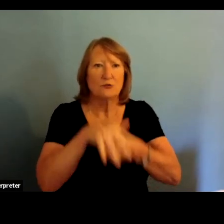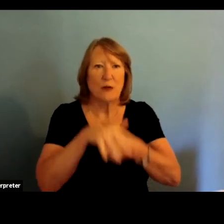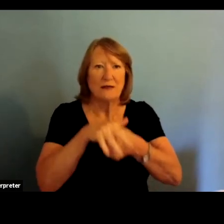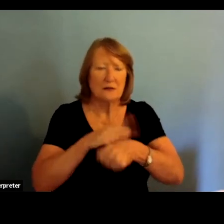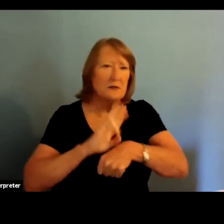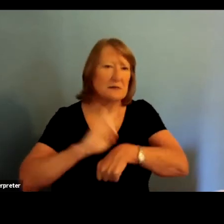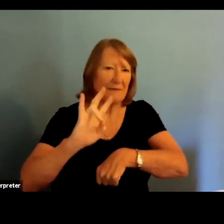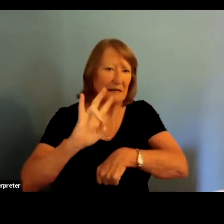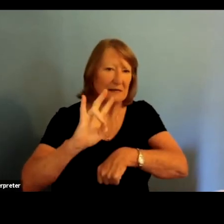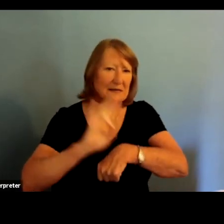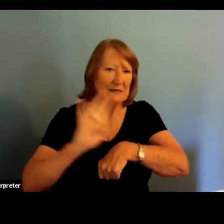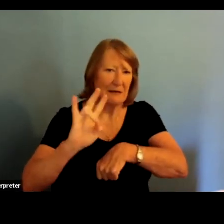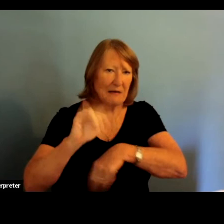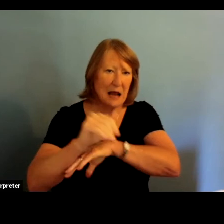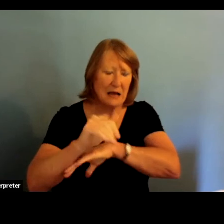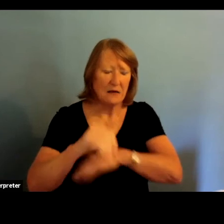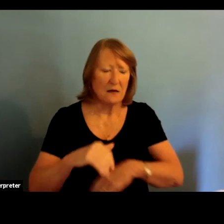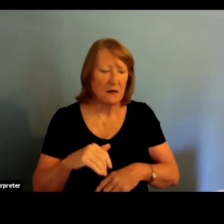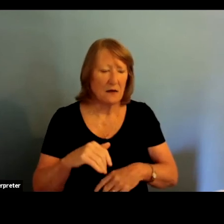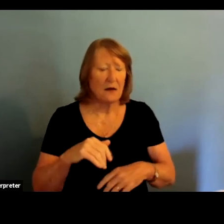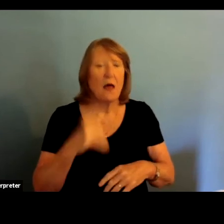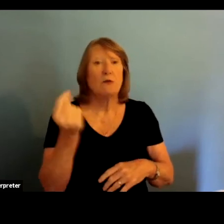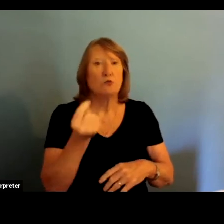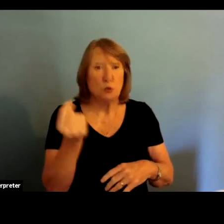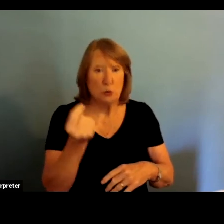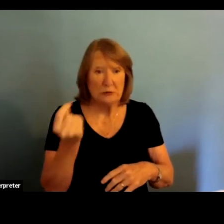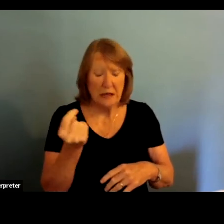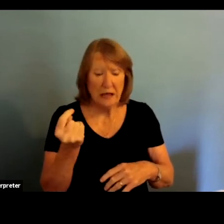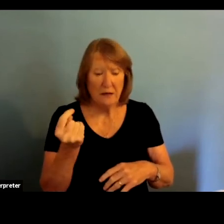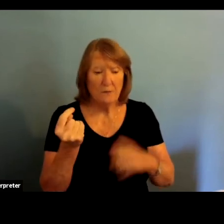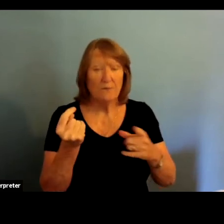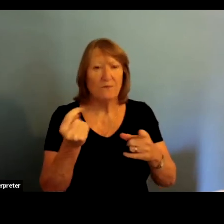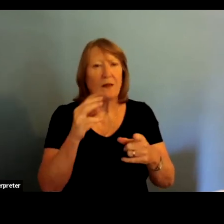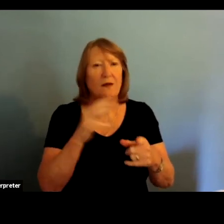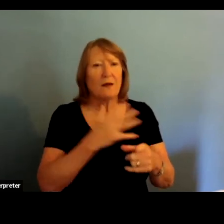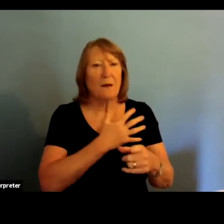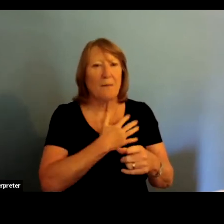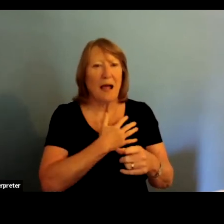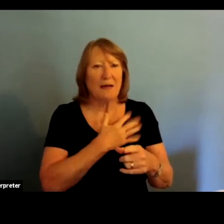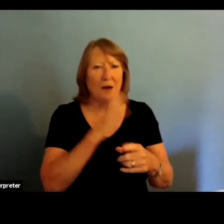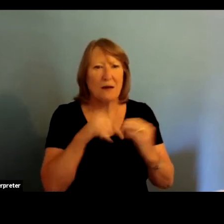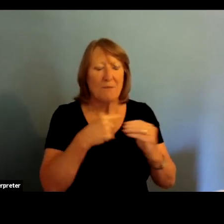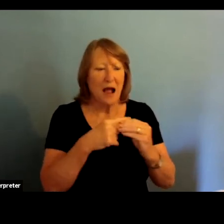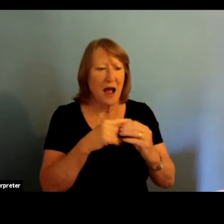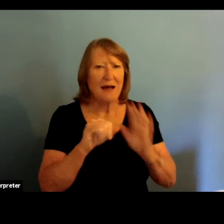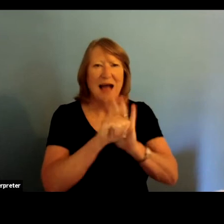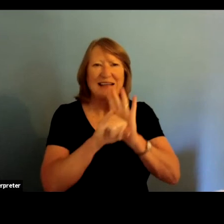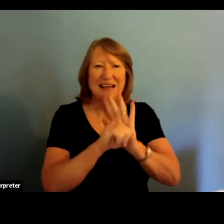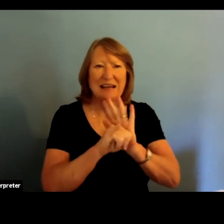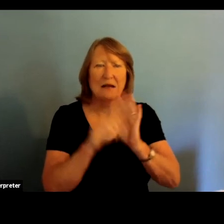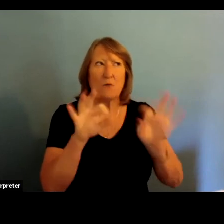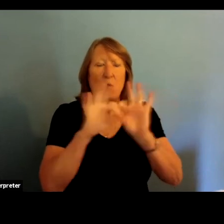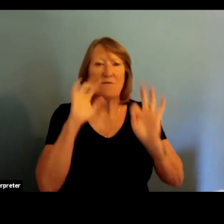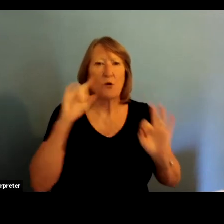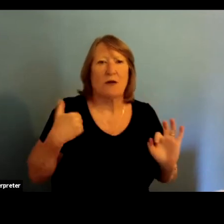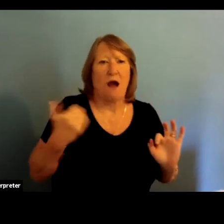something that's nice to get the teenagers engaged. And as Matt is talking about, identity is so important for our teens and youth to see